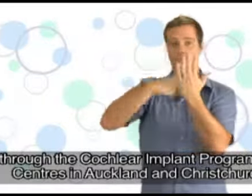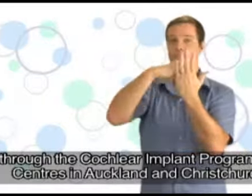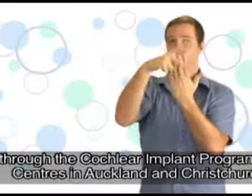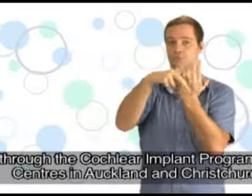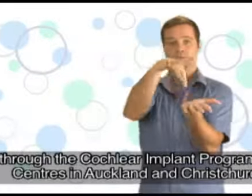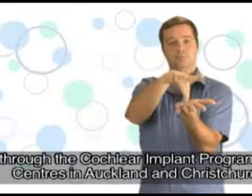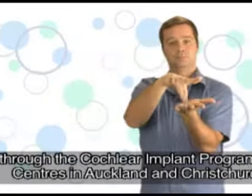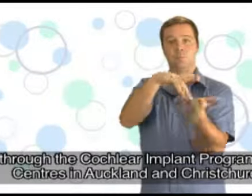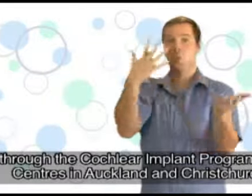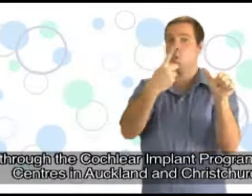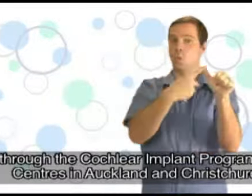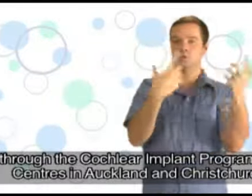and Christchurch.